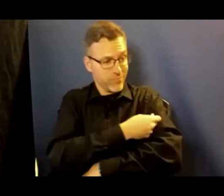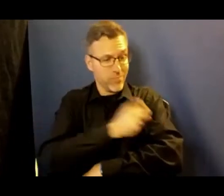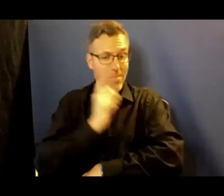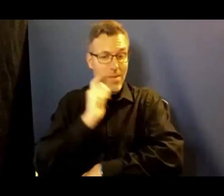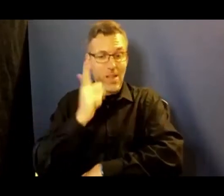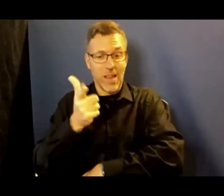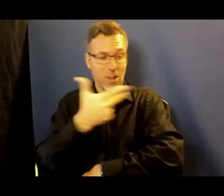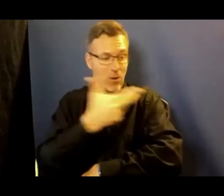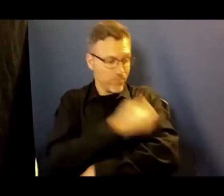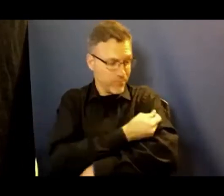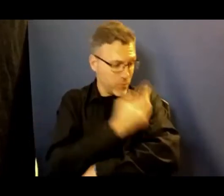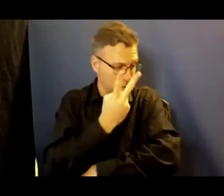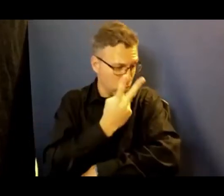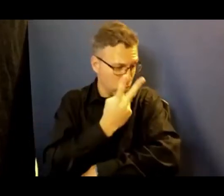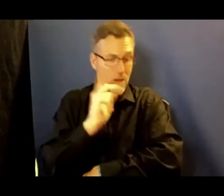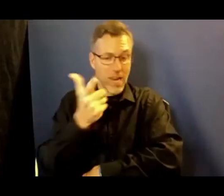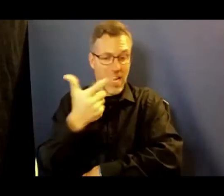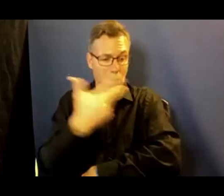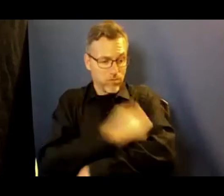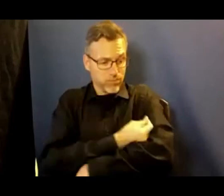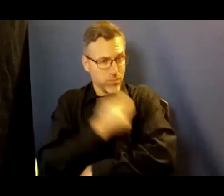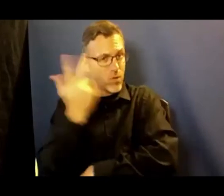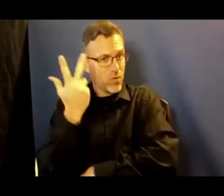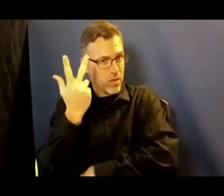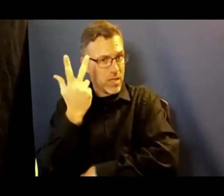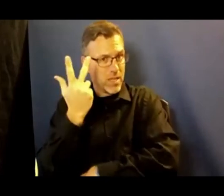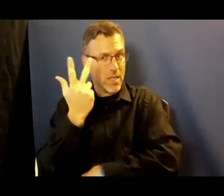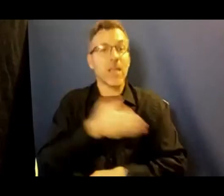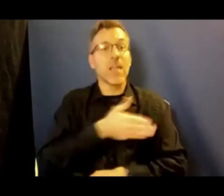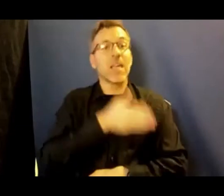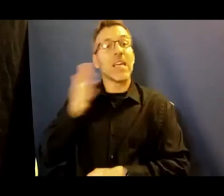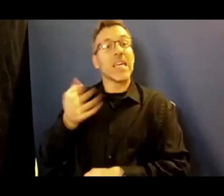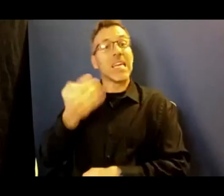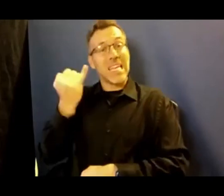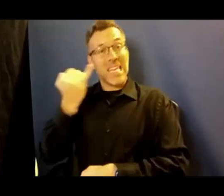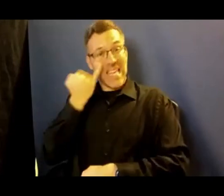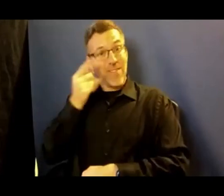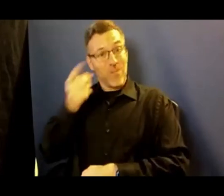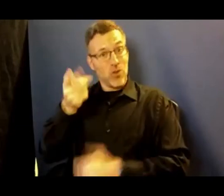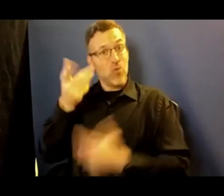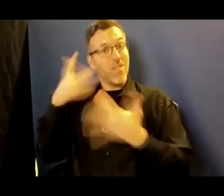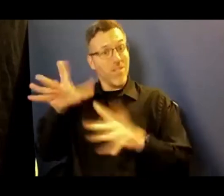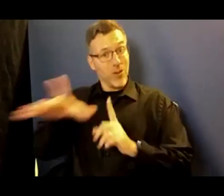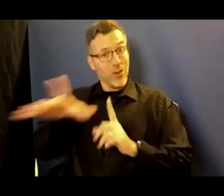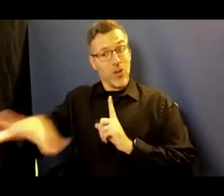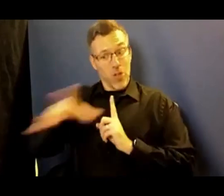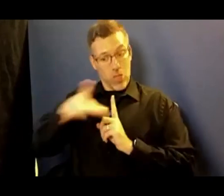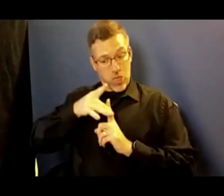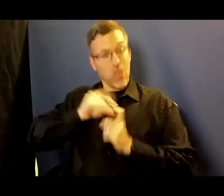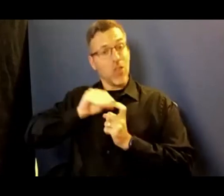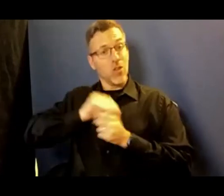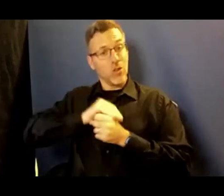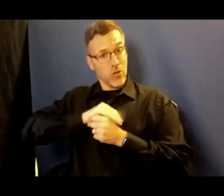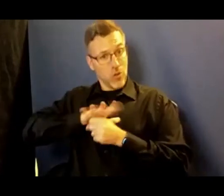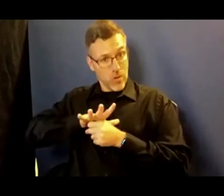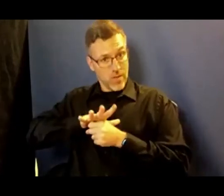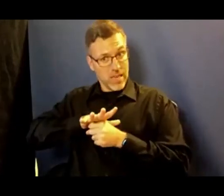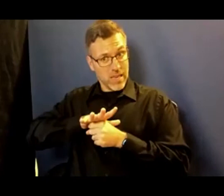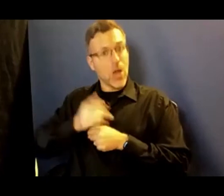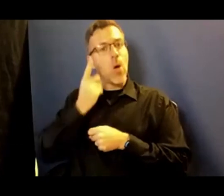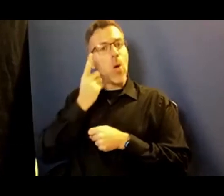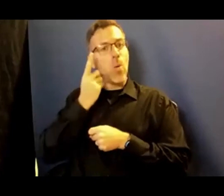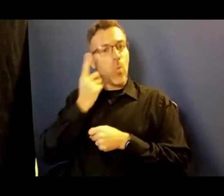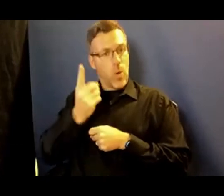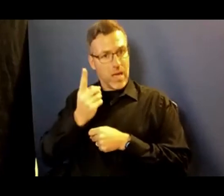If you've already had COVID, you've made antibodies to one type of COVID. And as you well know, it's changing in